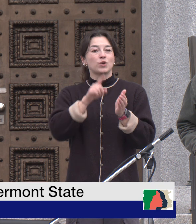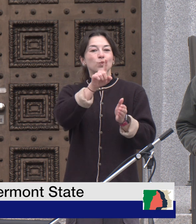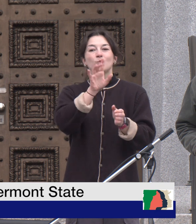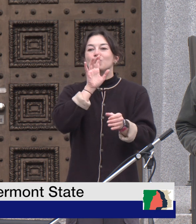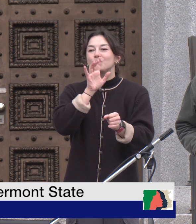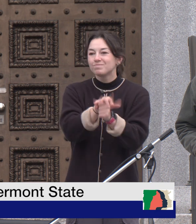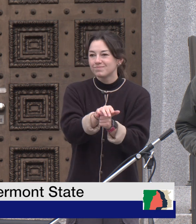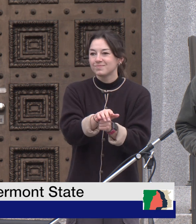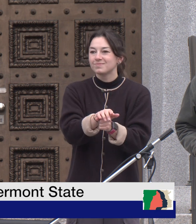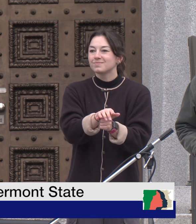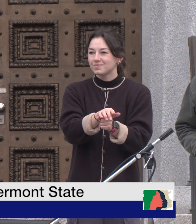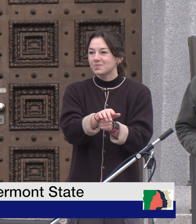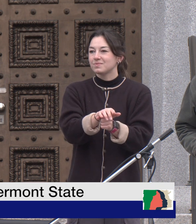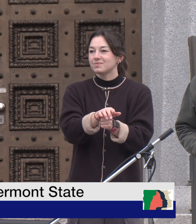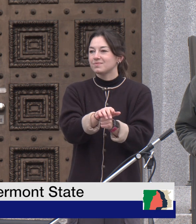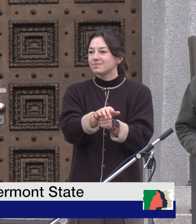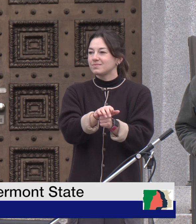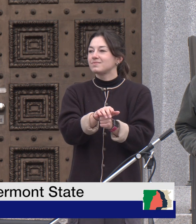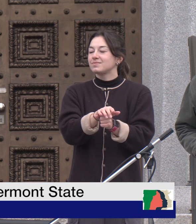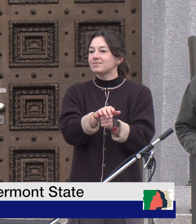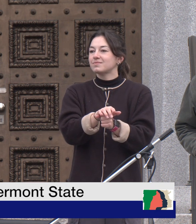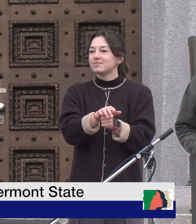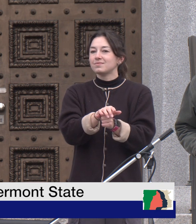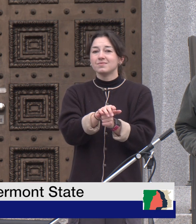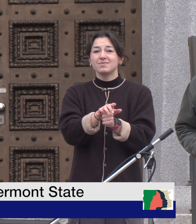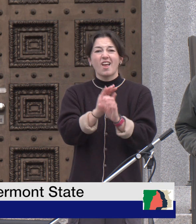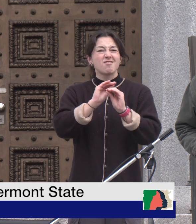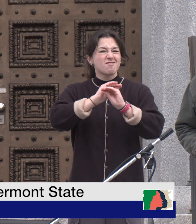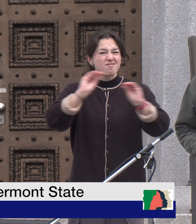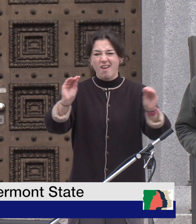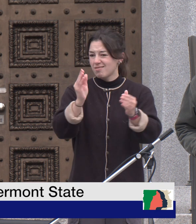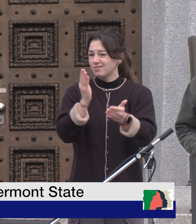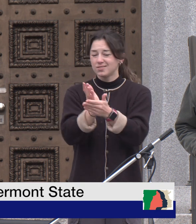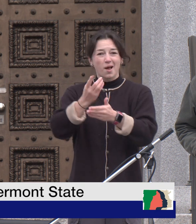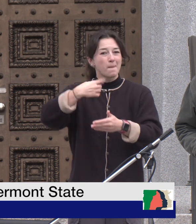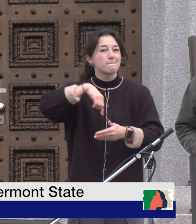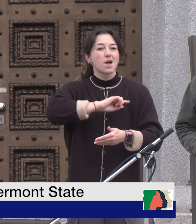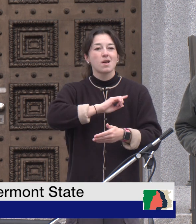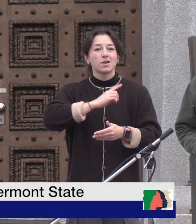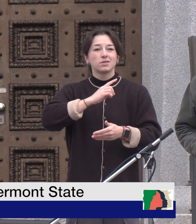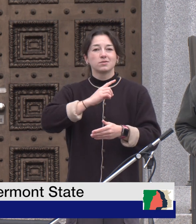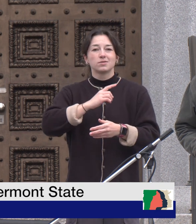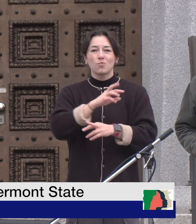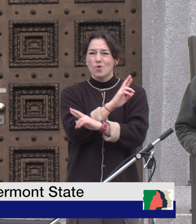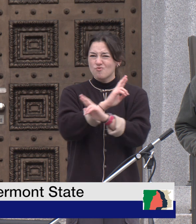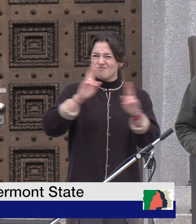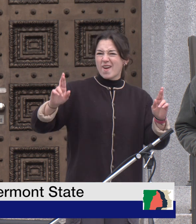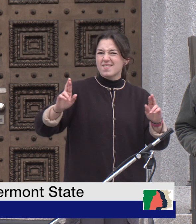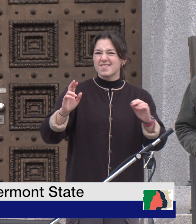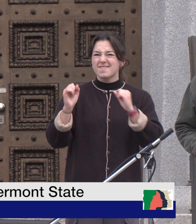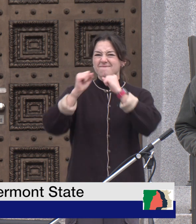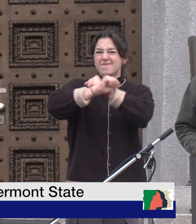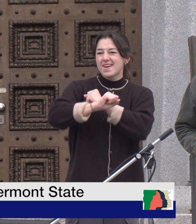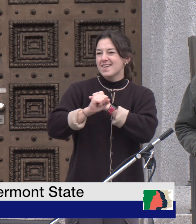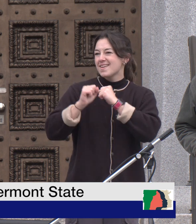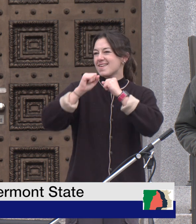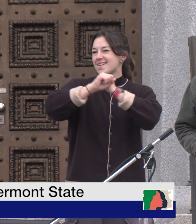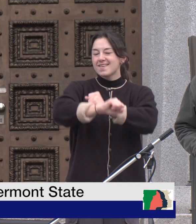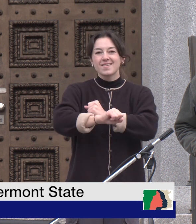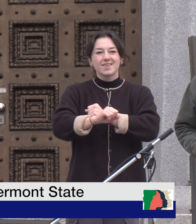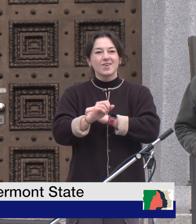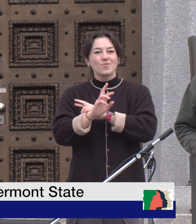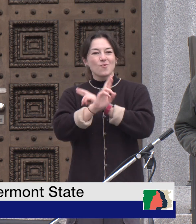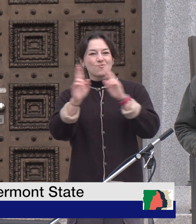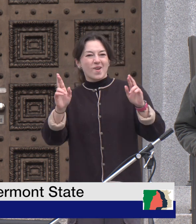and nothing is going to stop us. We're ready to fight. We're ready